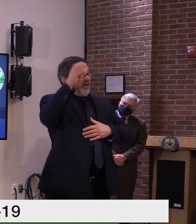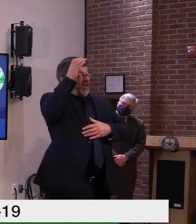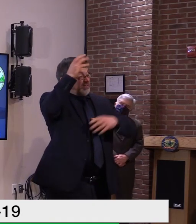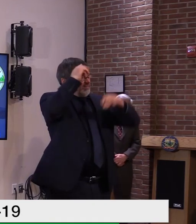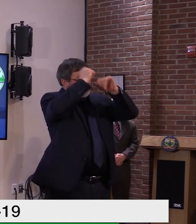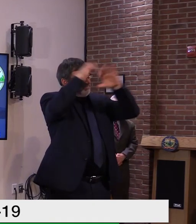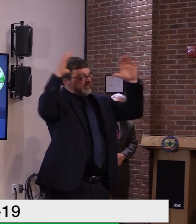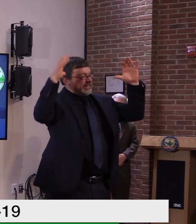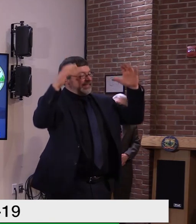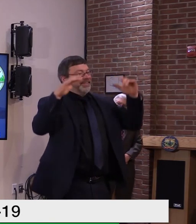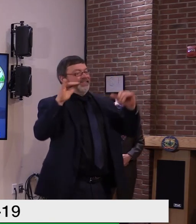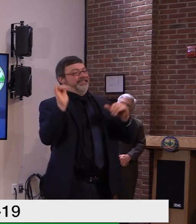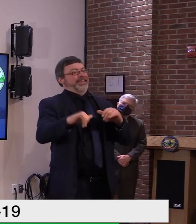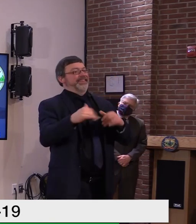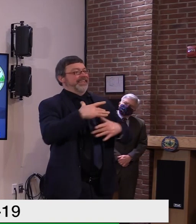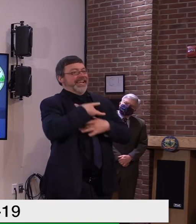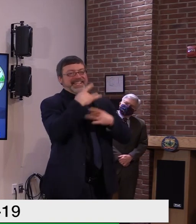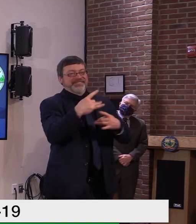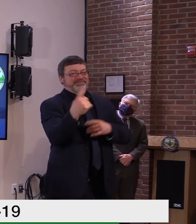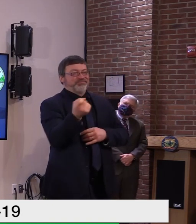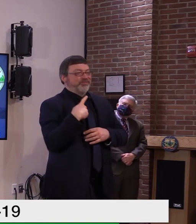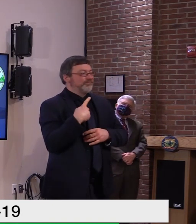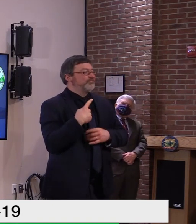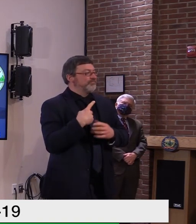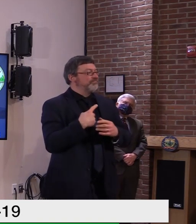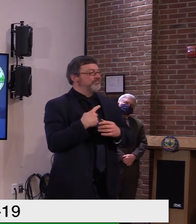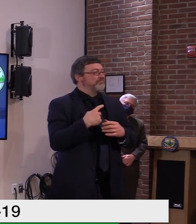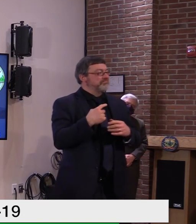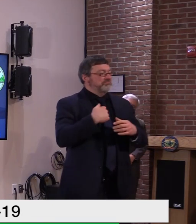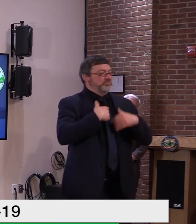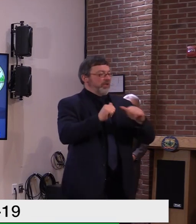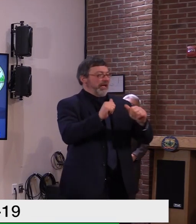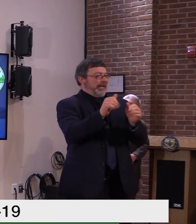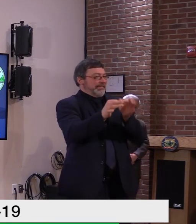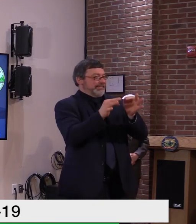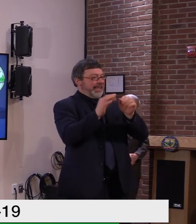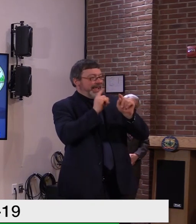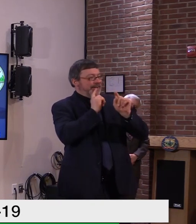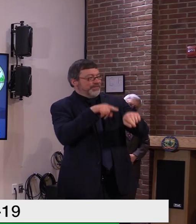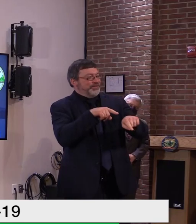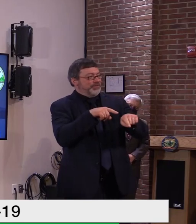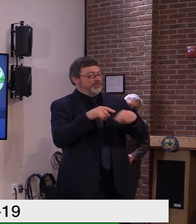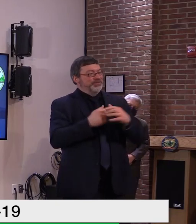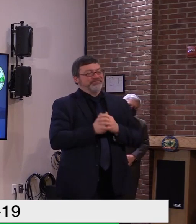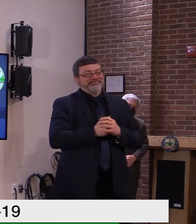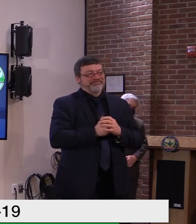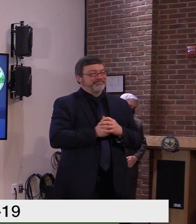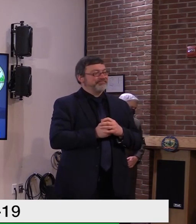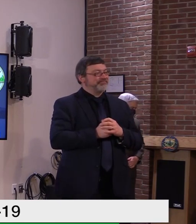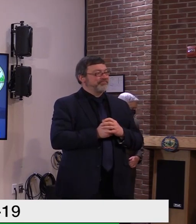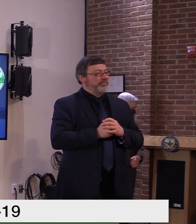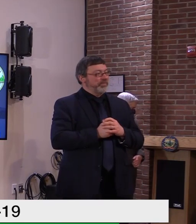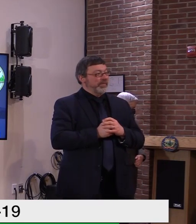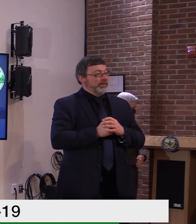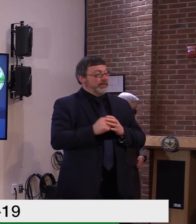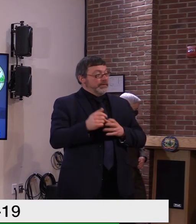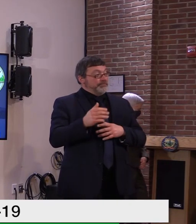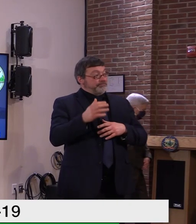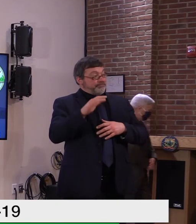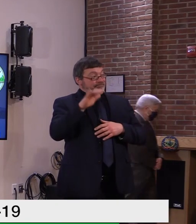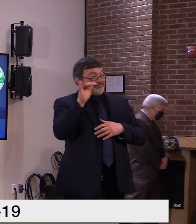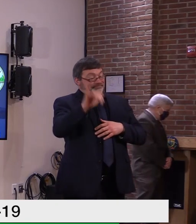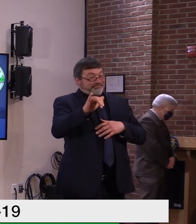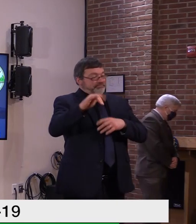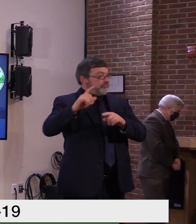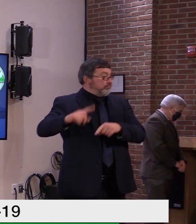me give it a try. Through every event, every emergency that we've seen over history, there